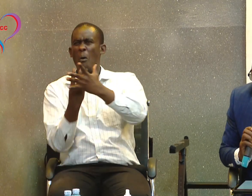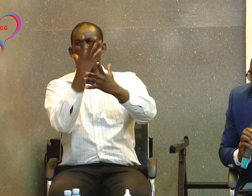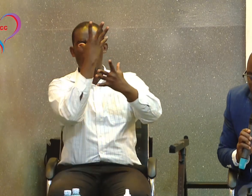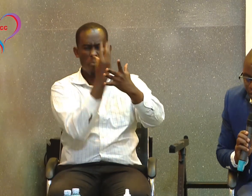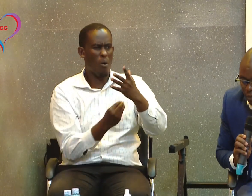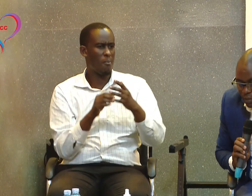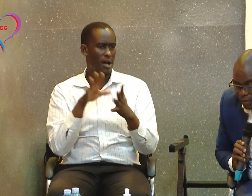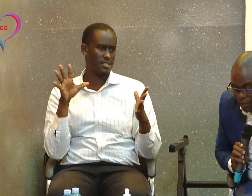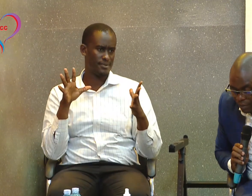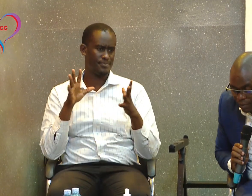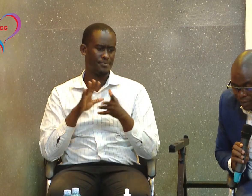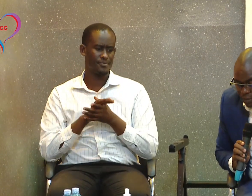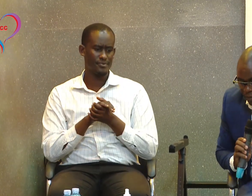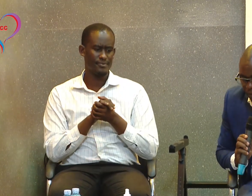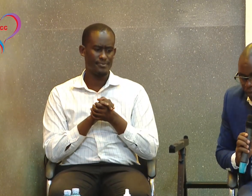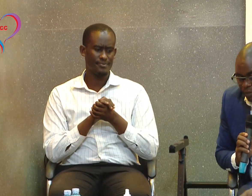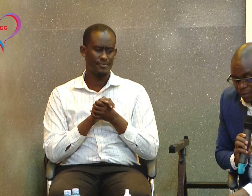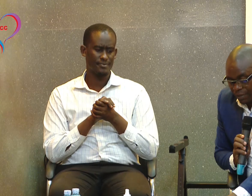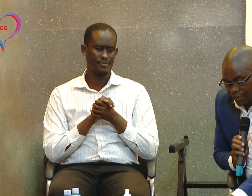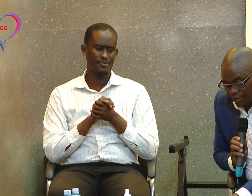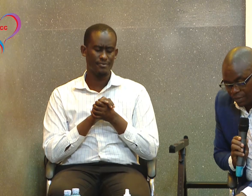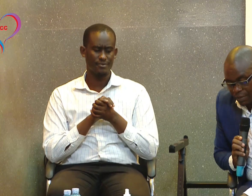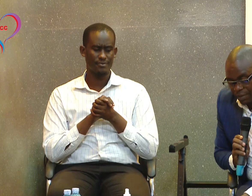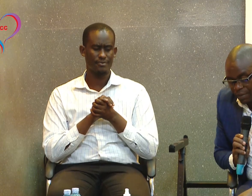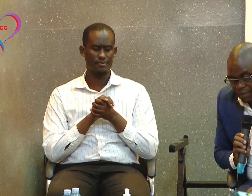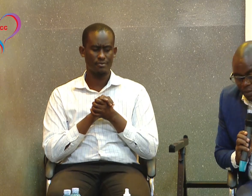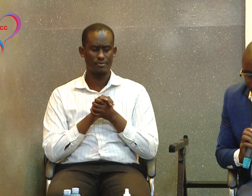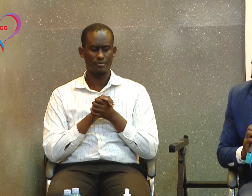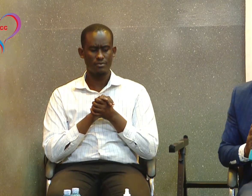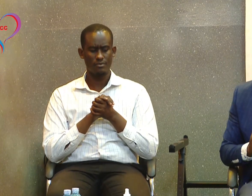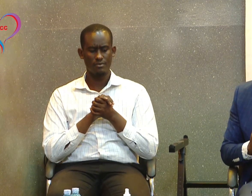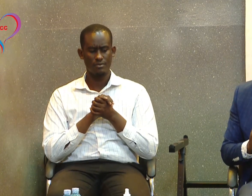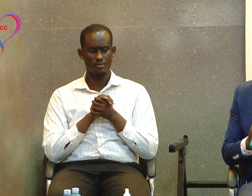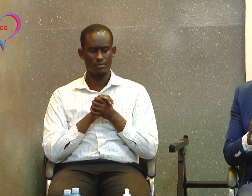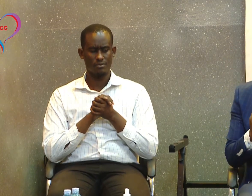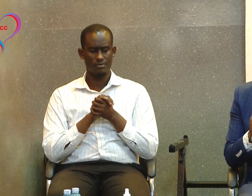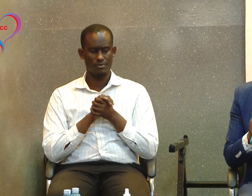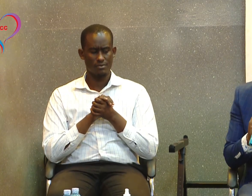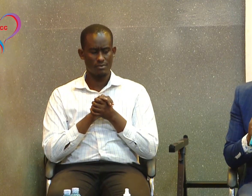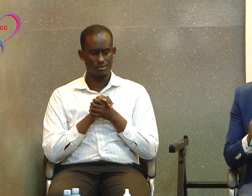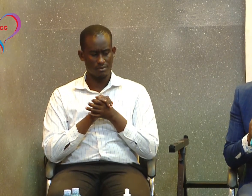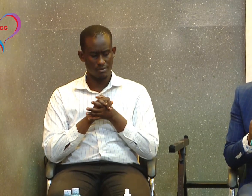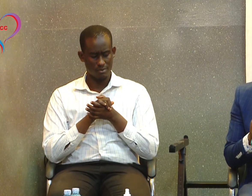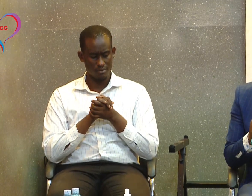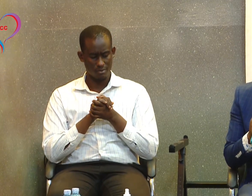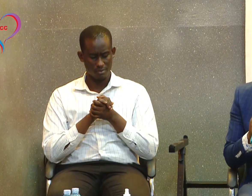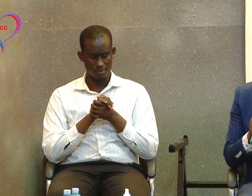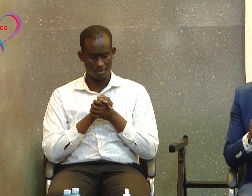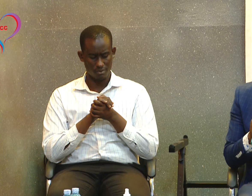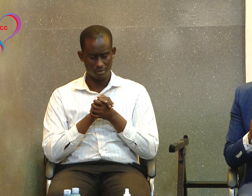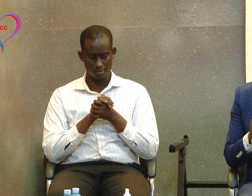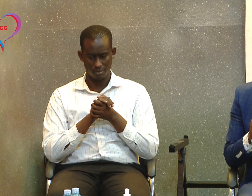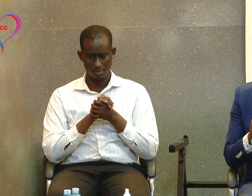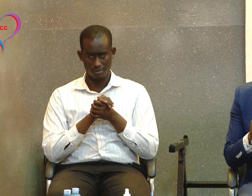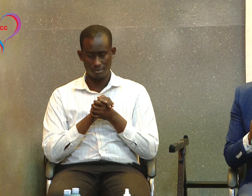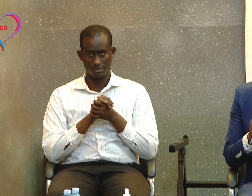ng'osoma Bible, kubanga Bible ekugamba nti abantu babi, ndi mubi, ndi mukyamu, naye gwe weesiga abantu ate nga Bible